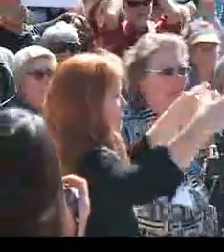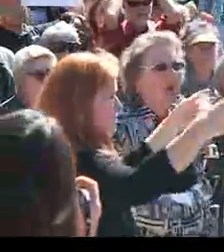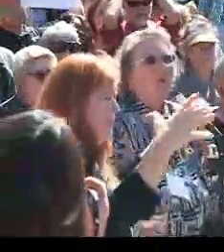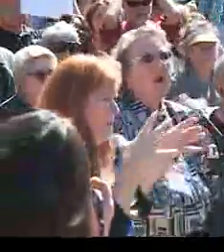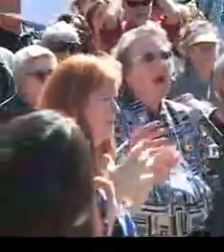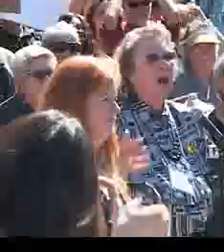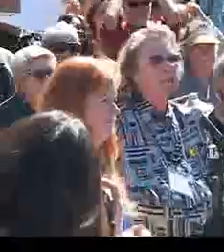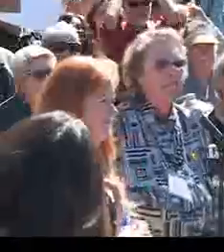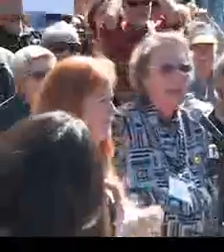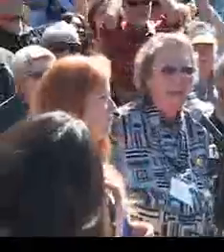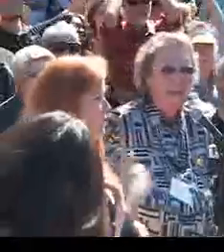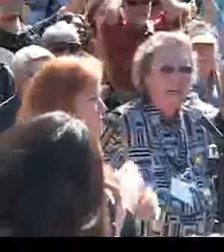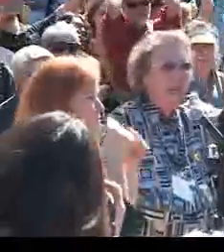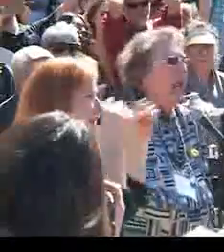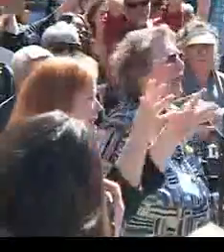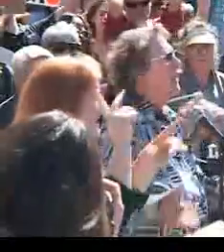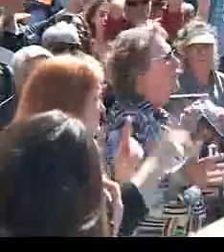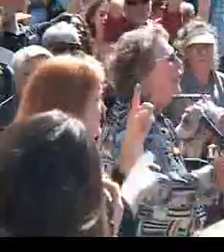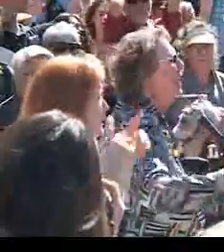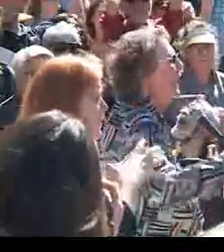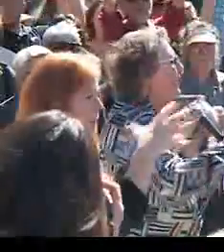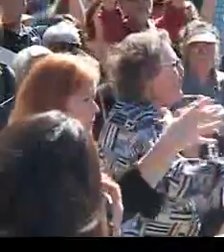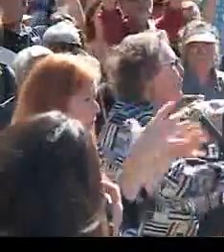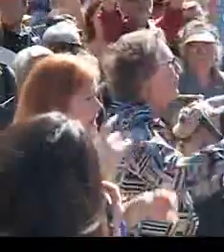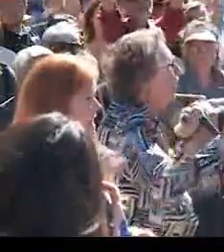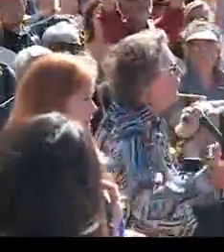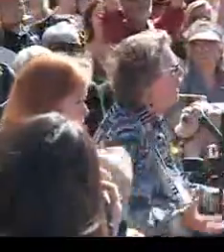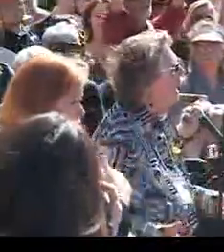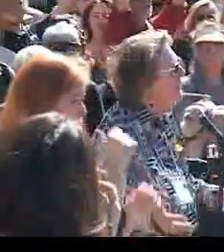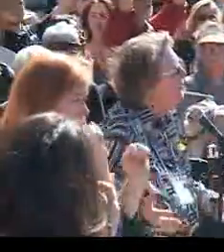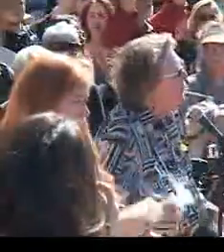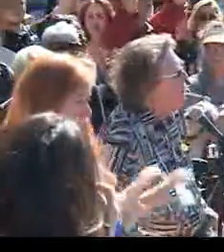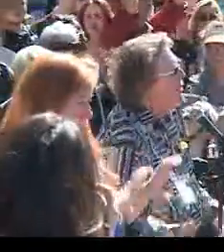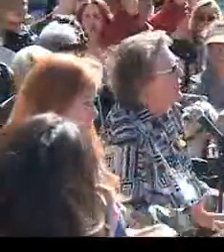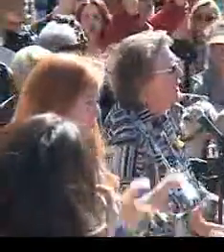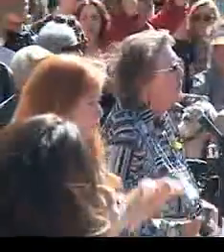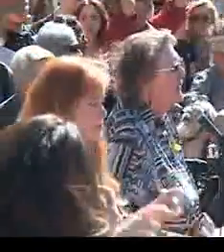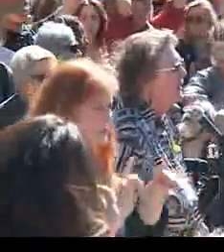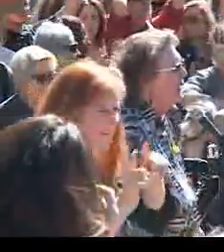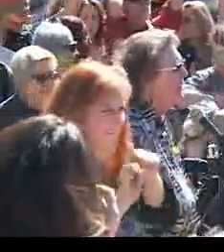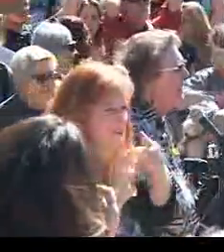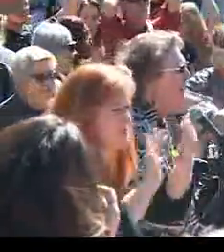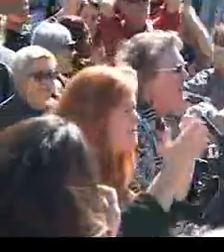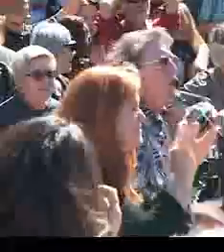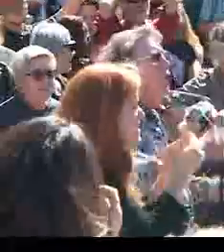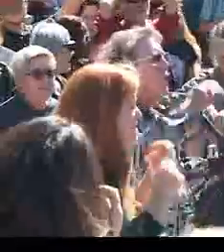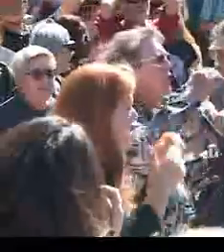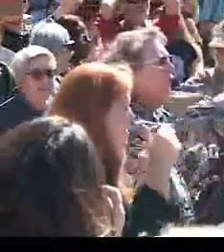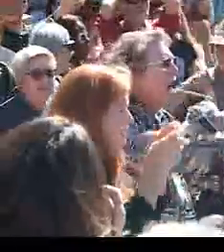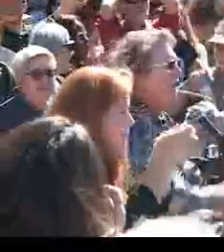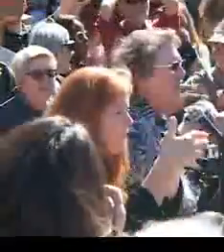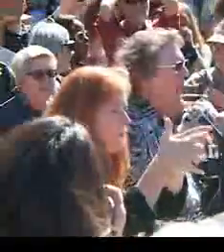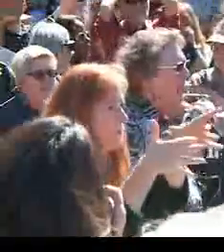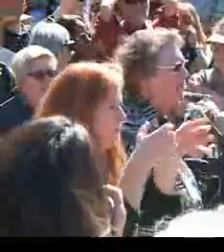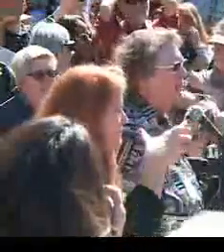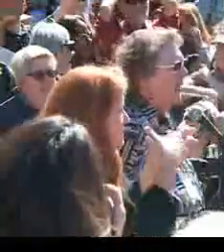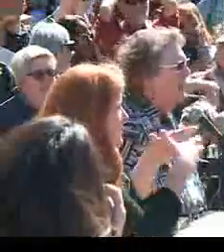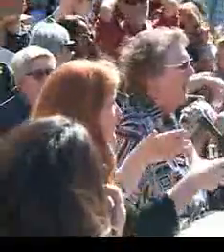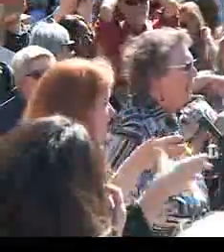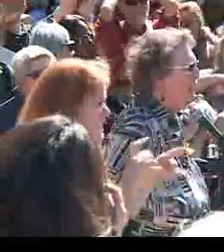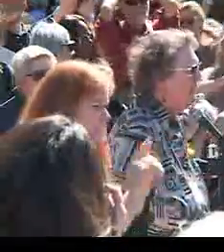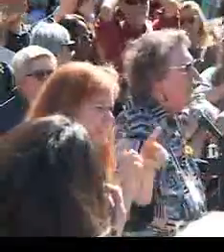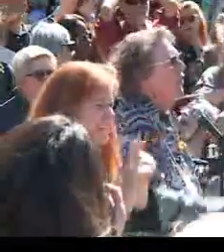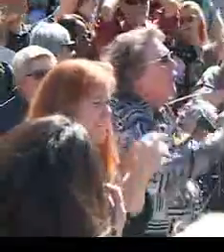many. We are many. And if we can do those kinds of community-building things, cross lines